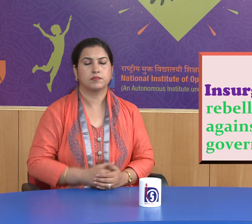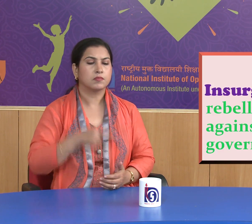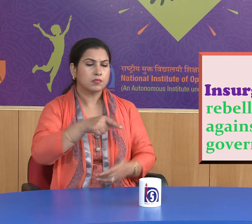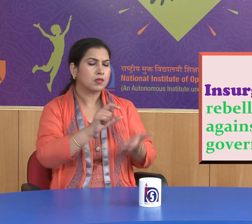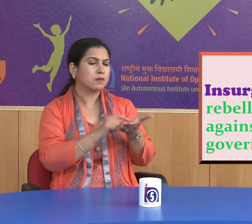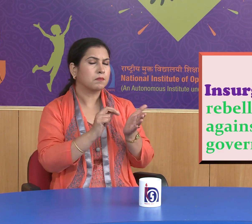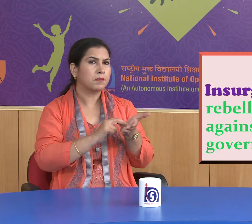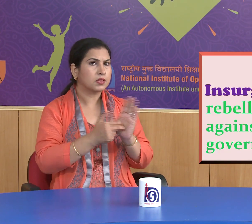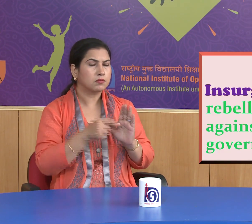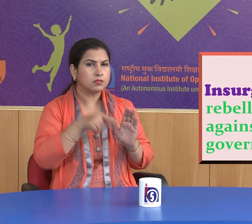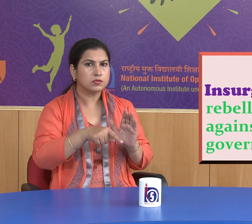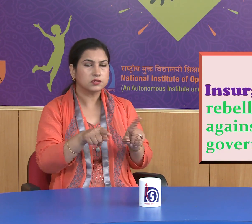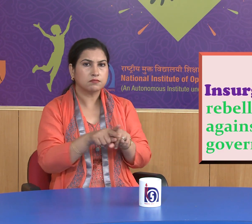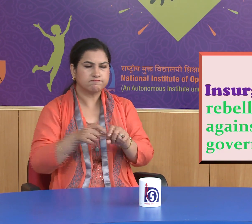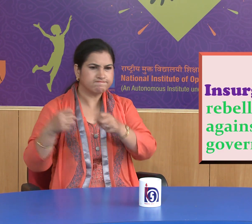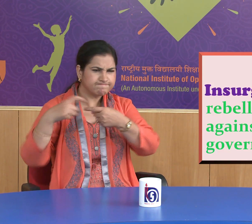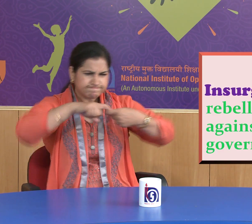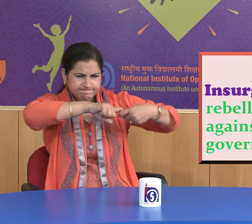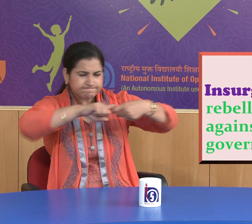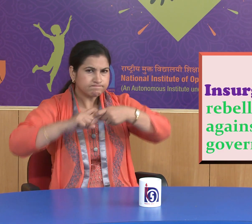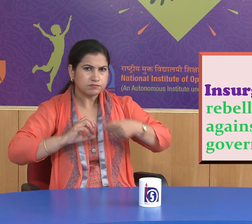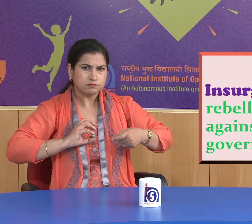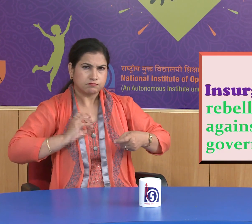Insurgency is a rebellion against the government.